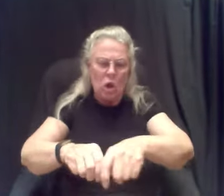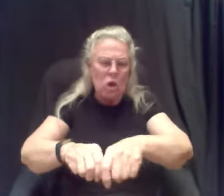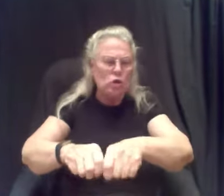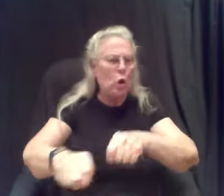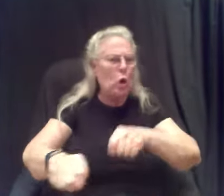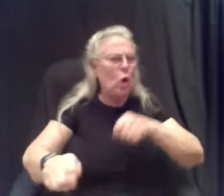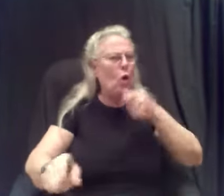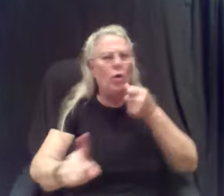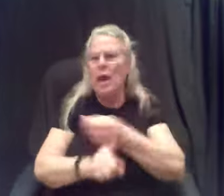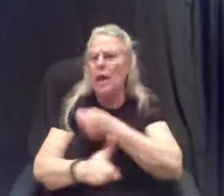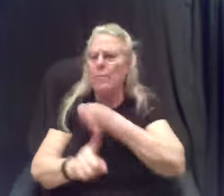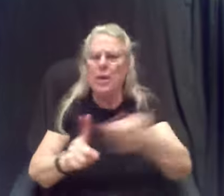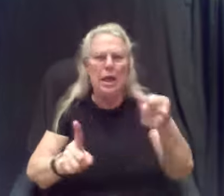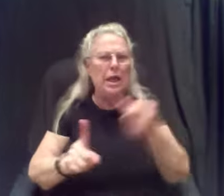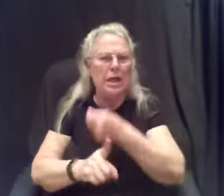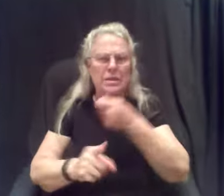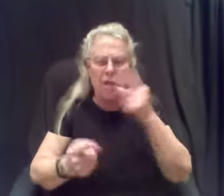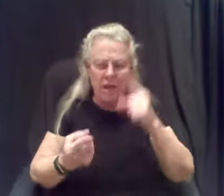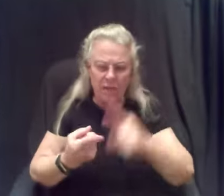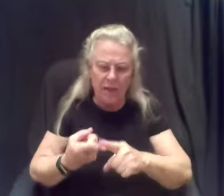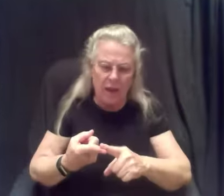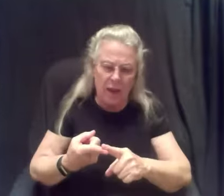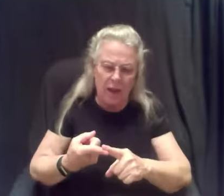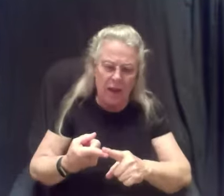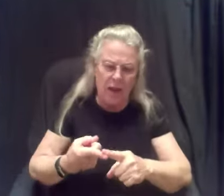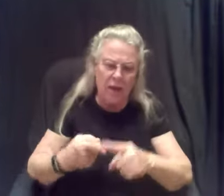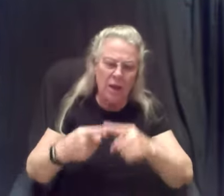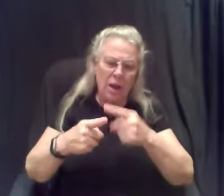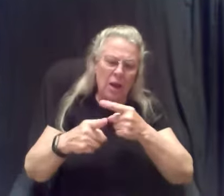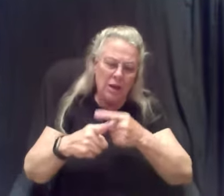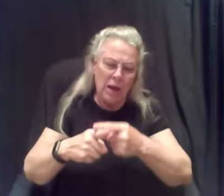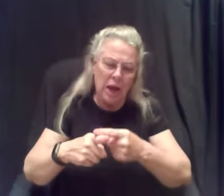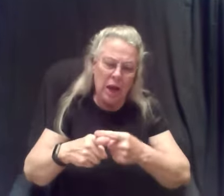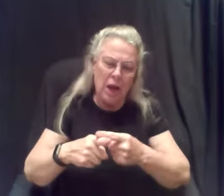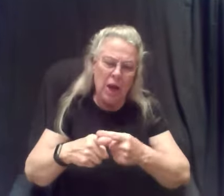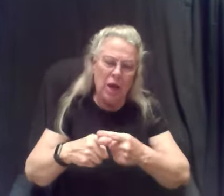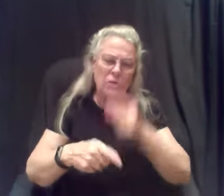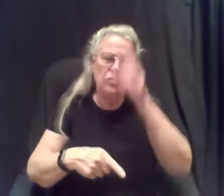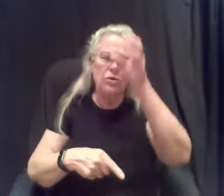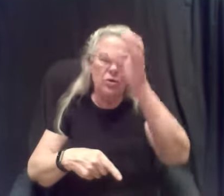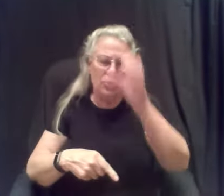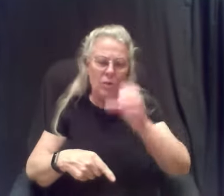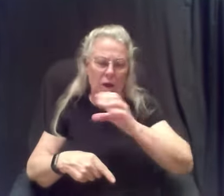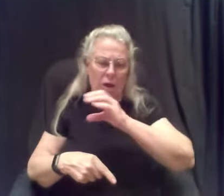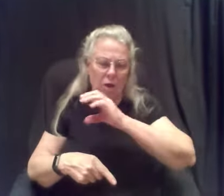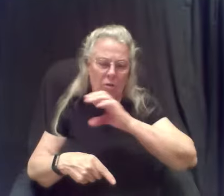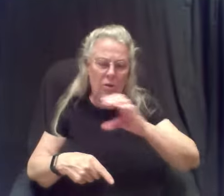torn and beaten, then nailed to a cross